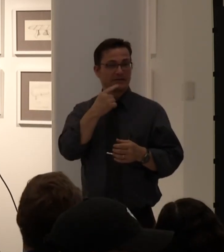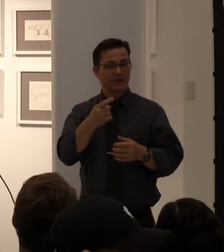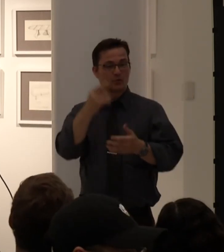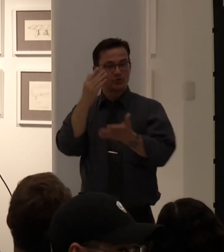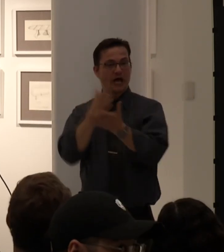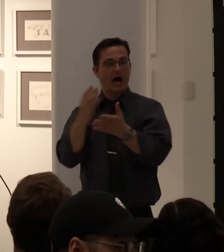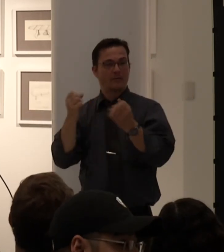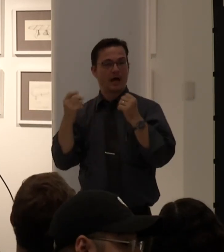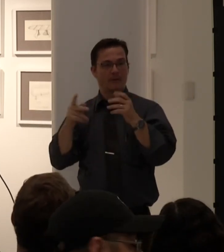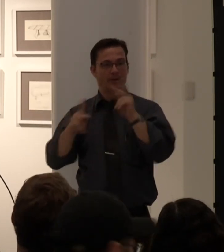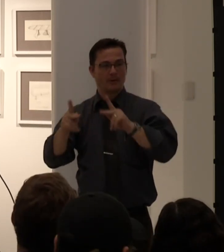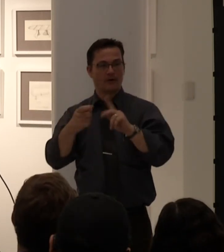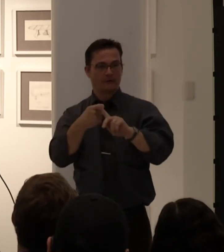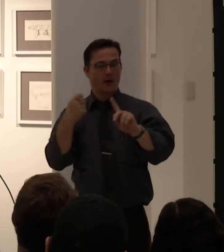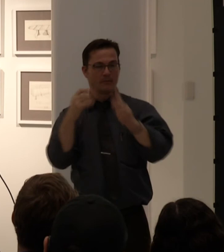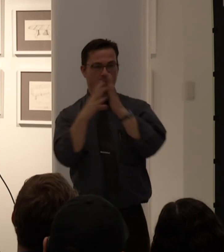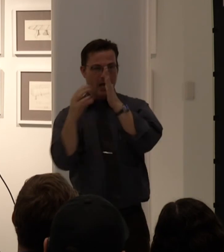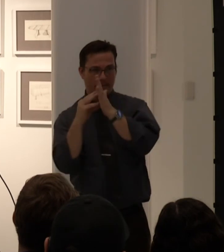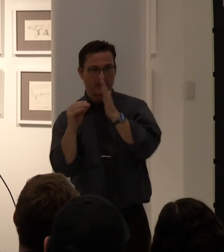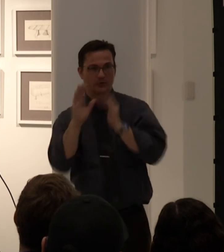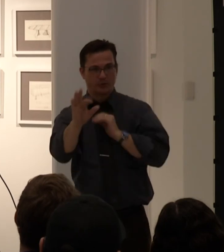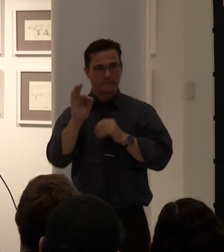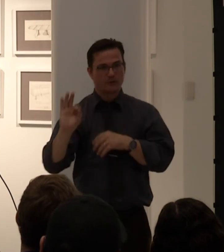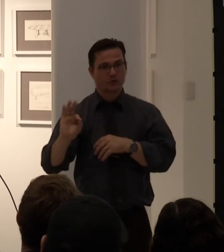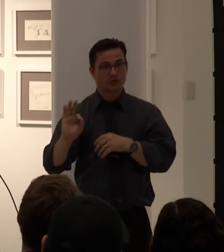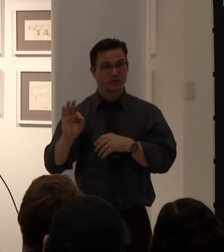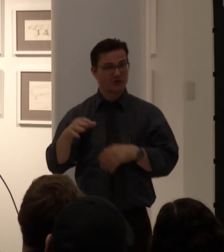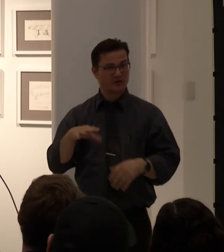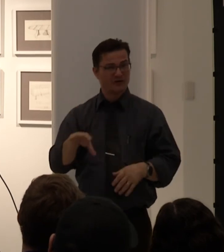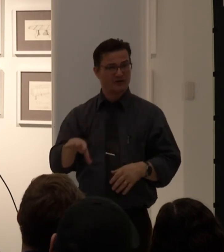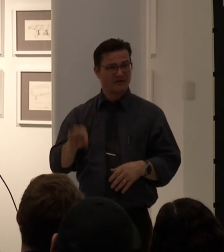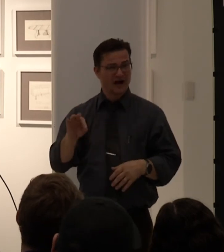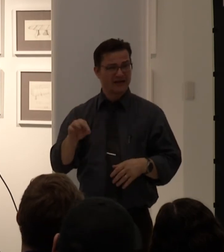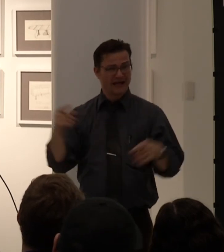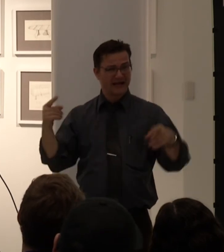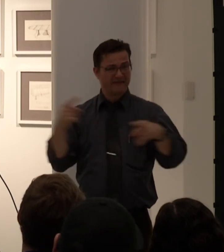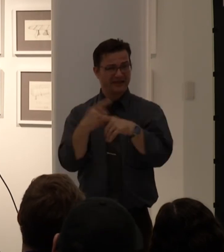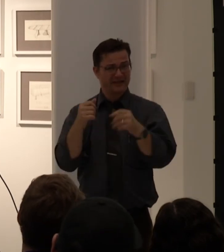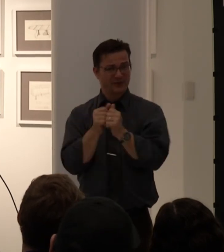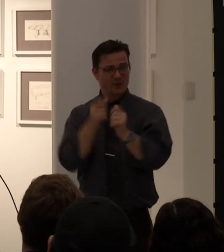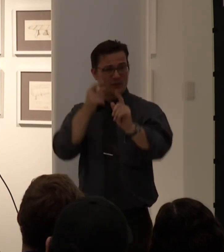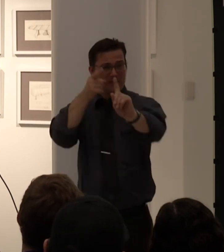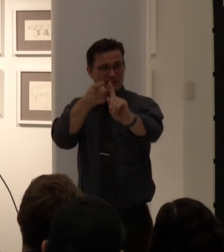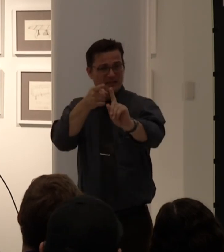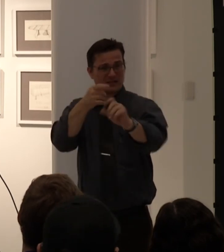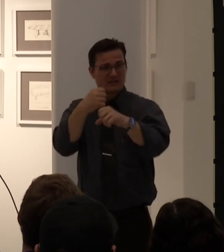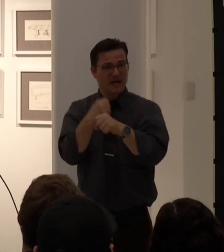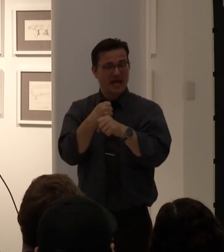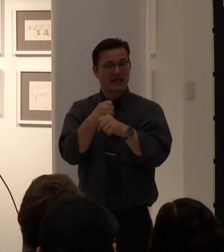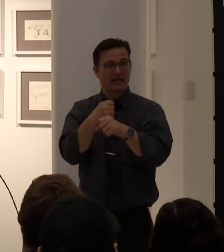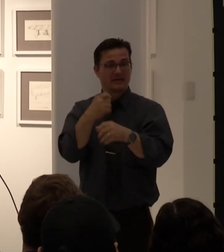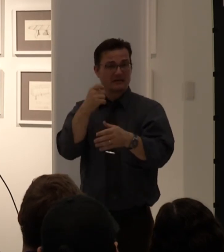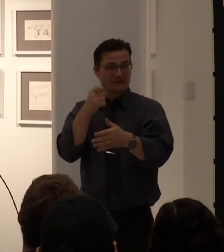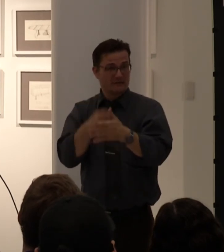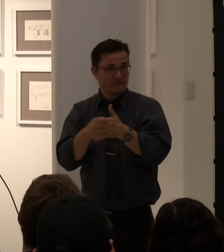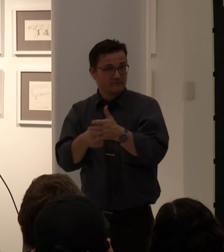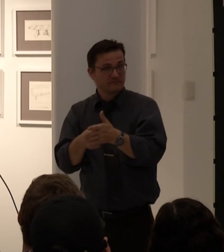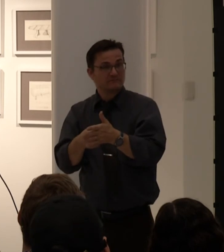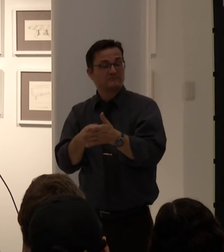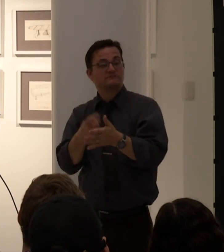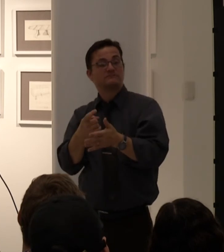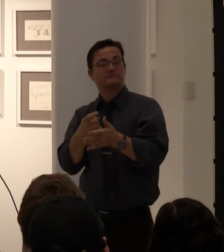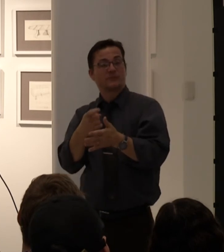many people from making knockoffs of your furniture as possible. Do you find that ever conflicts with your mission to make it as affordable as possible for the end